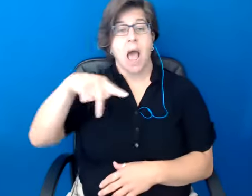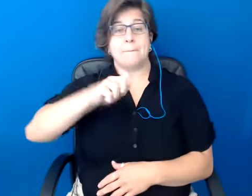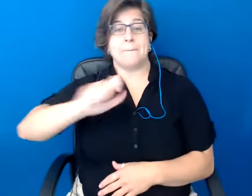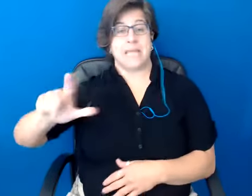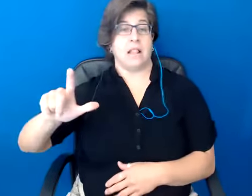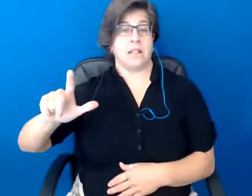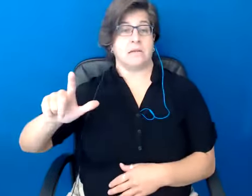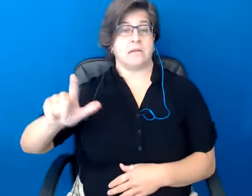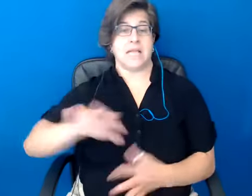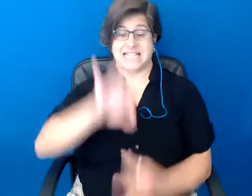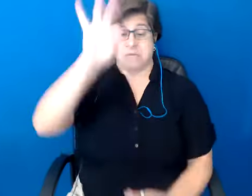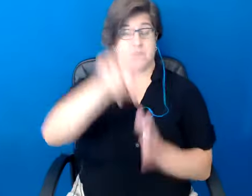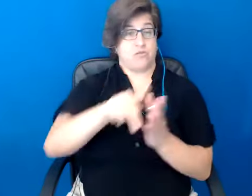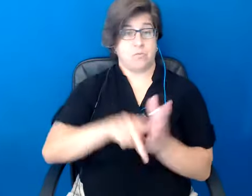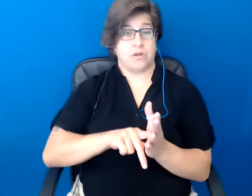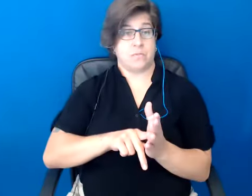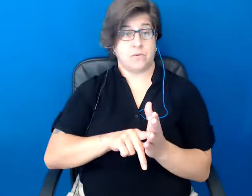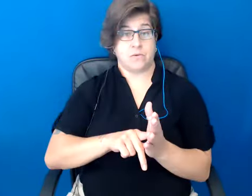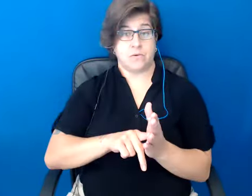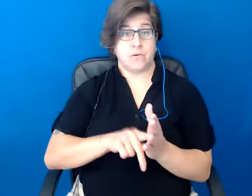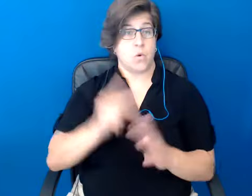decision, right of participation, the right of appeal.